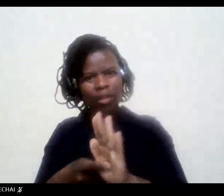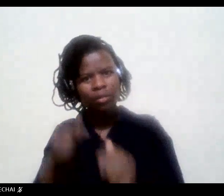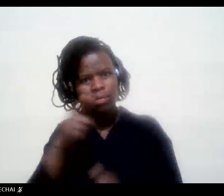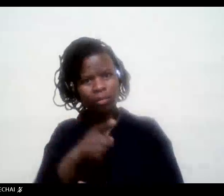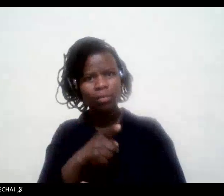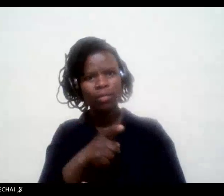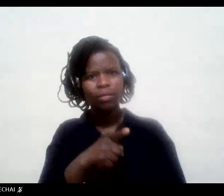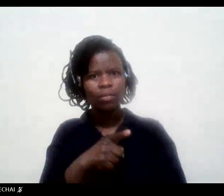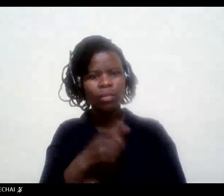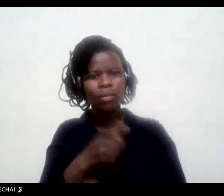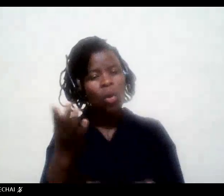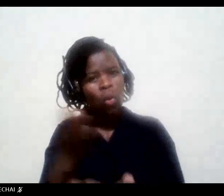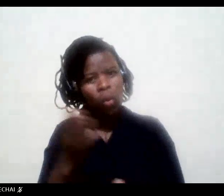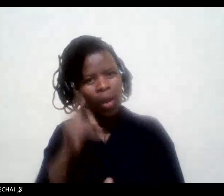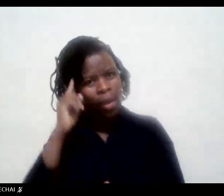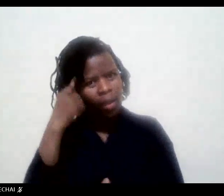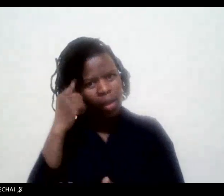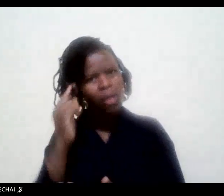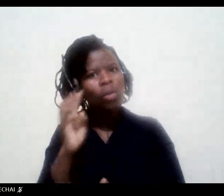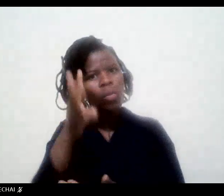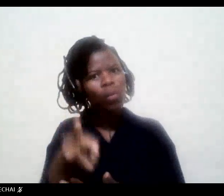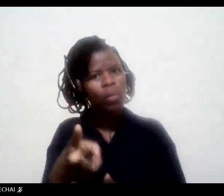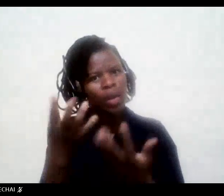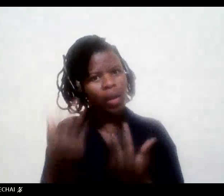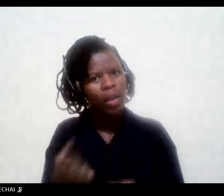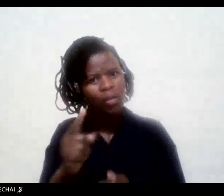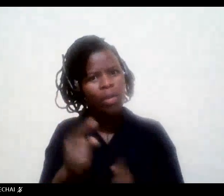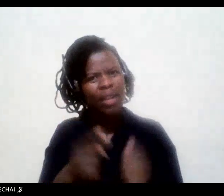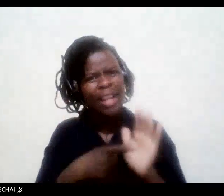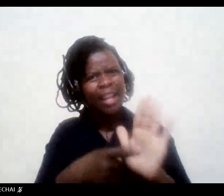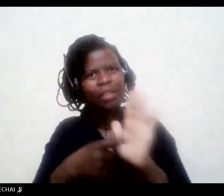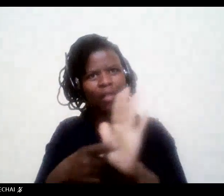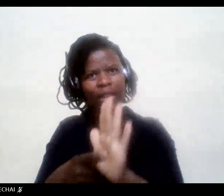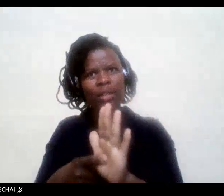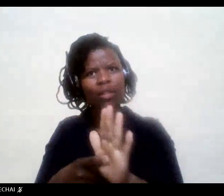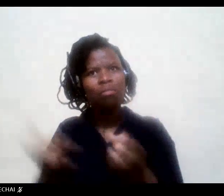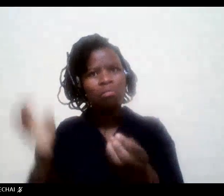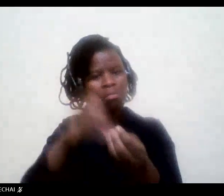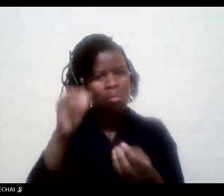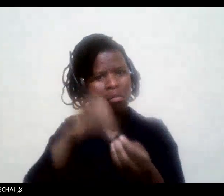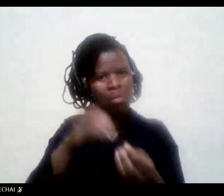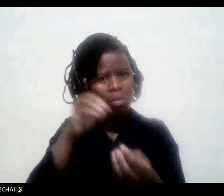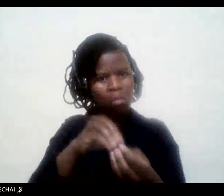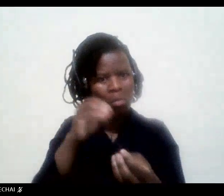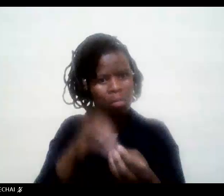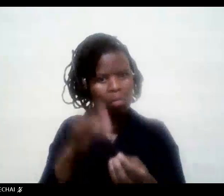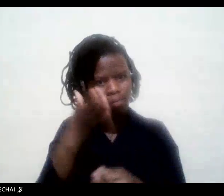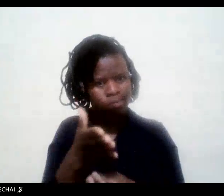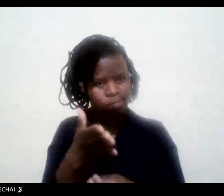I think they will be reflecting further on what they have learned this week.